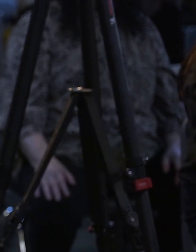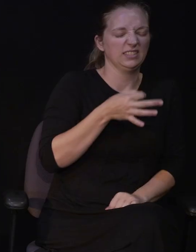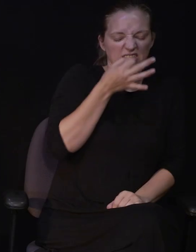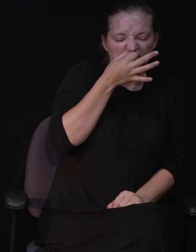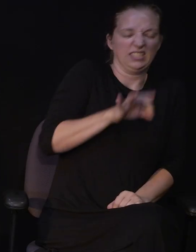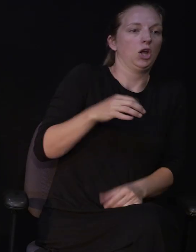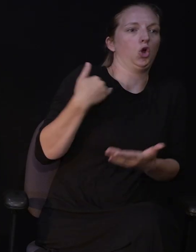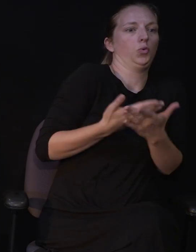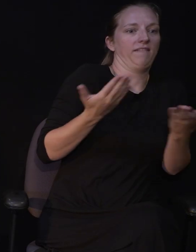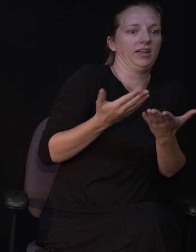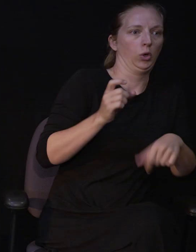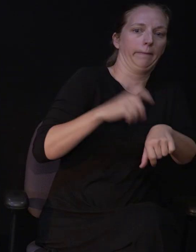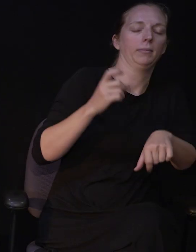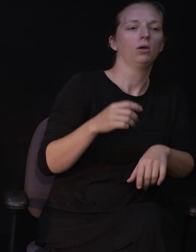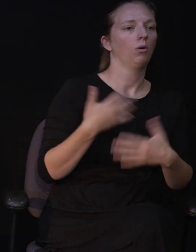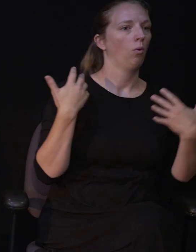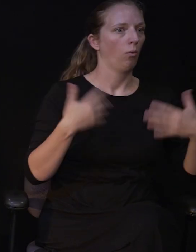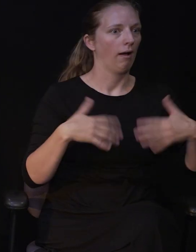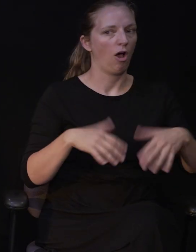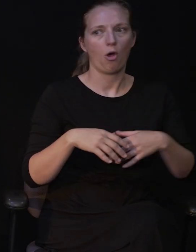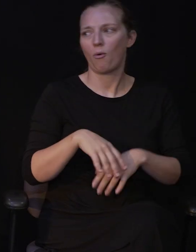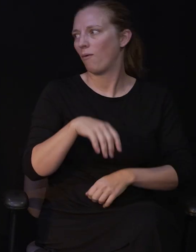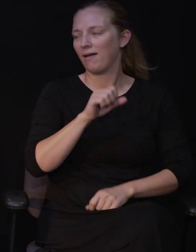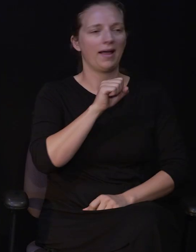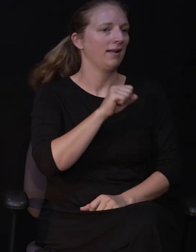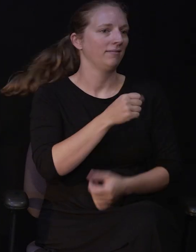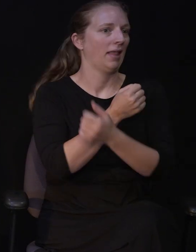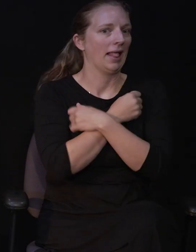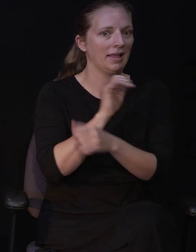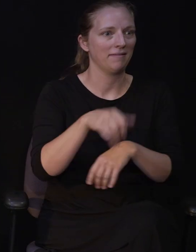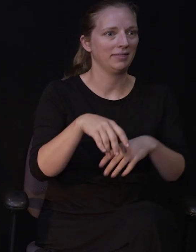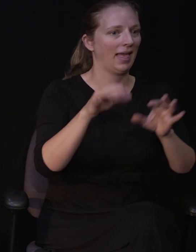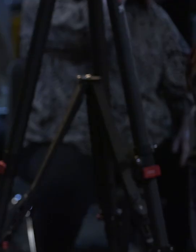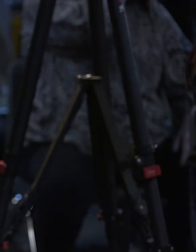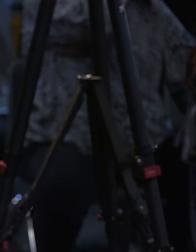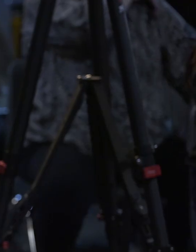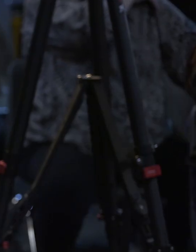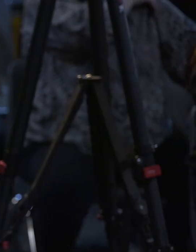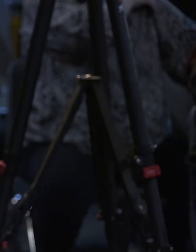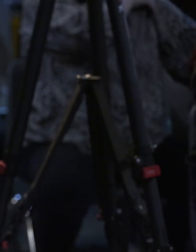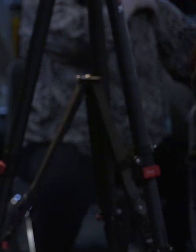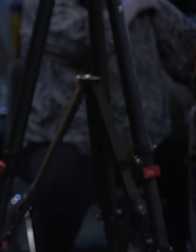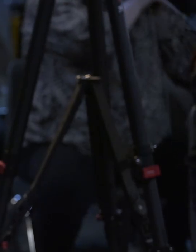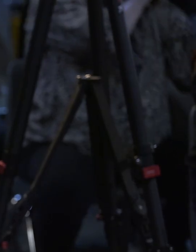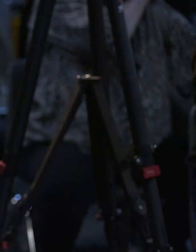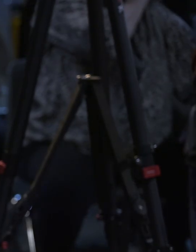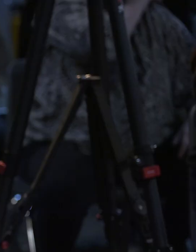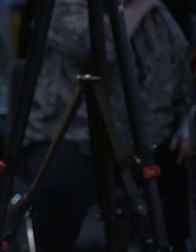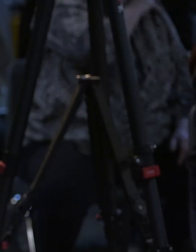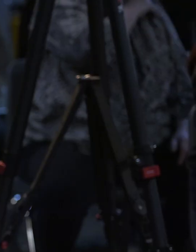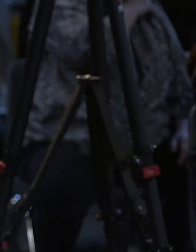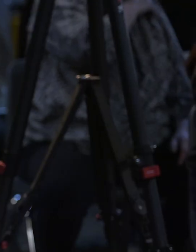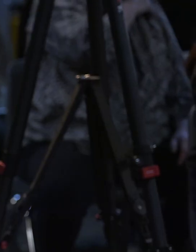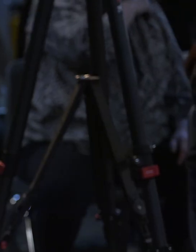teeth. Wow, that's a crazy expression. I love that expression. Don't make me go look that up because that's all I'll be doing. Yeah. Because teeth don't